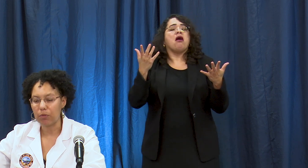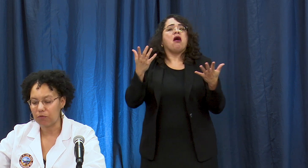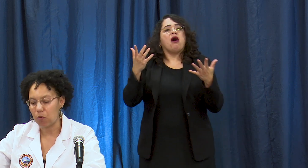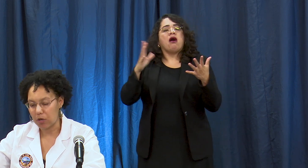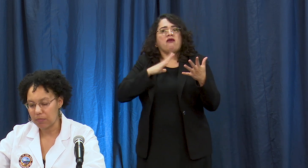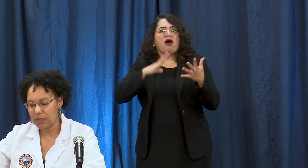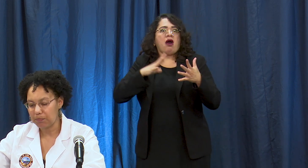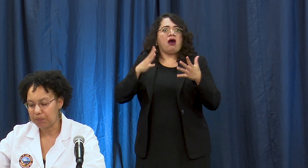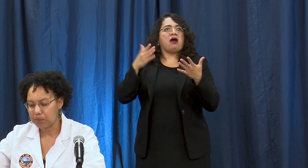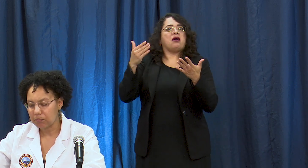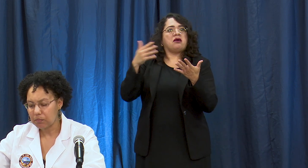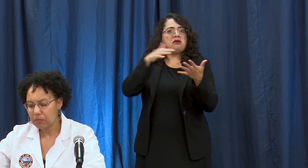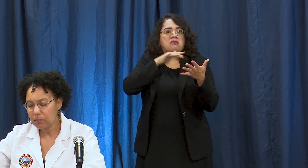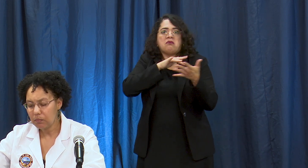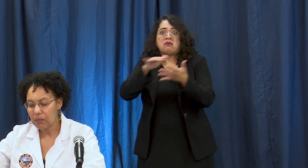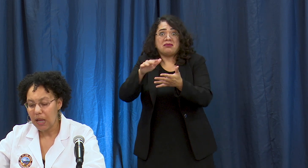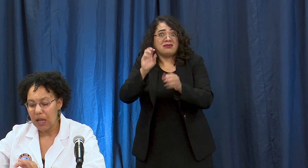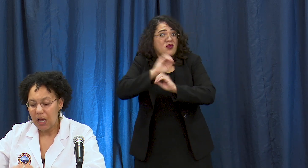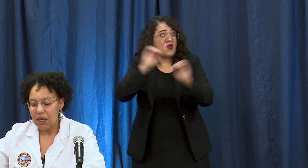how it performs.